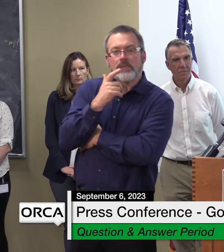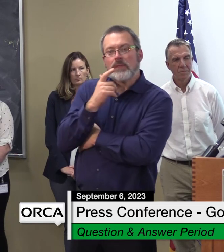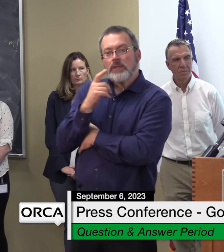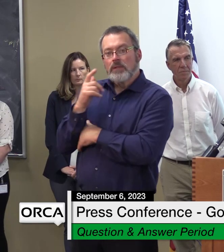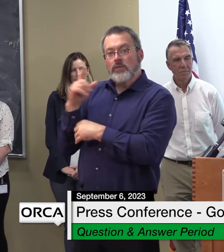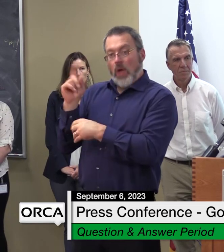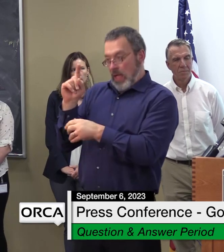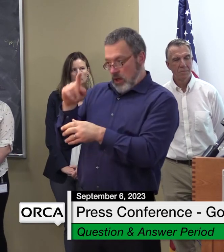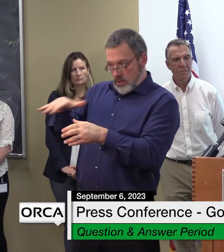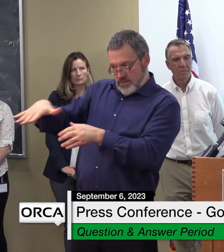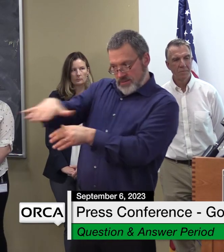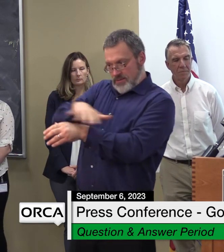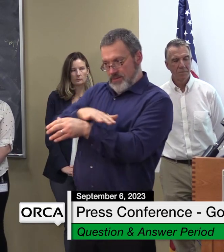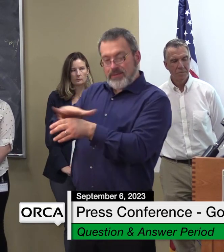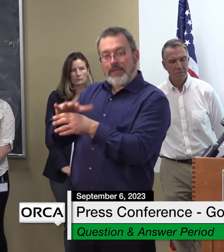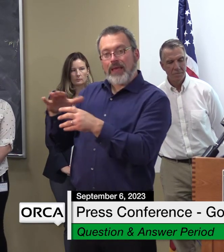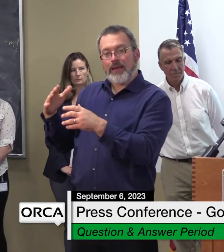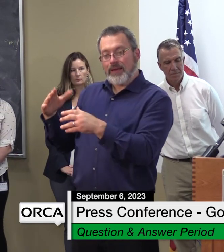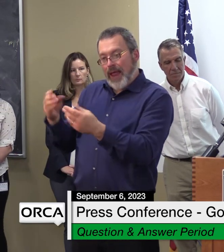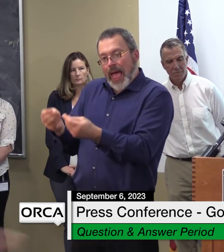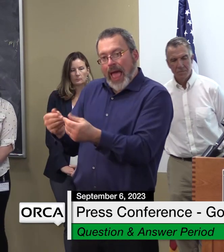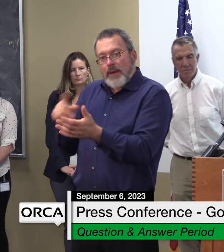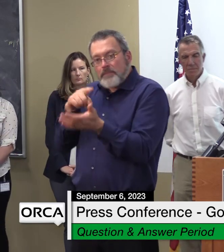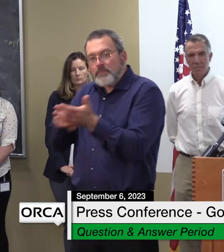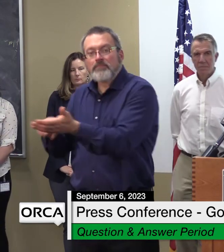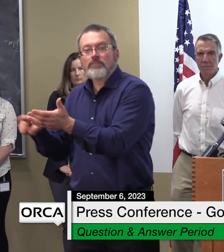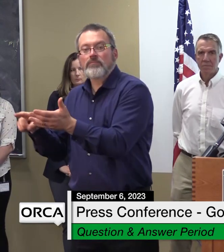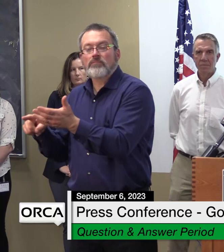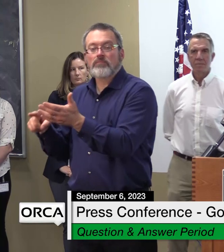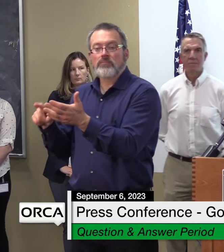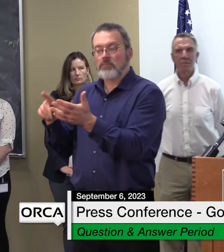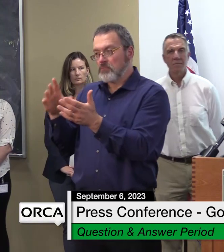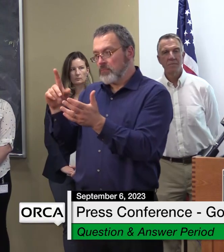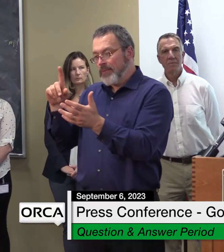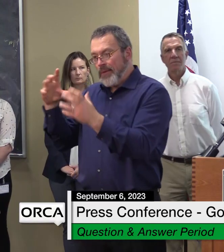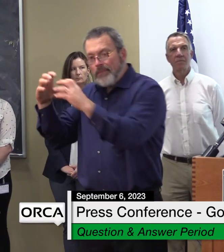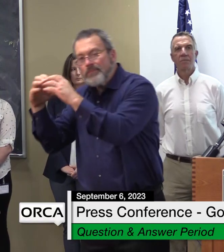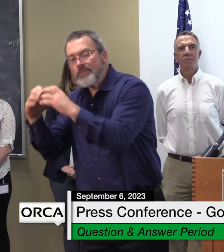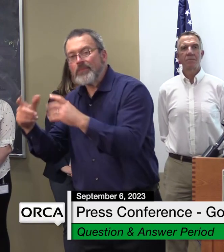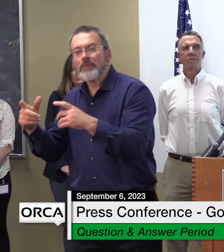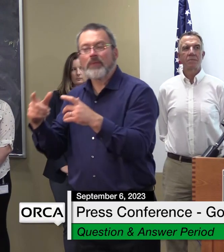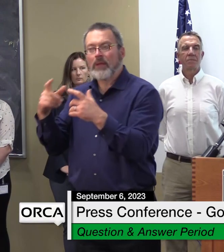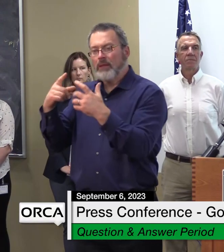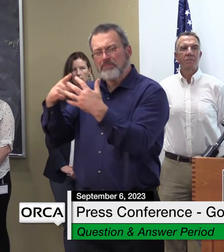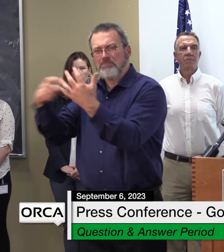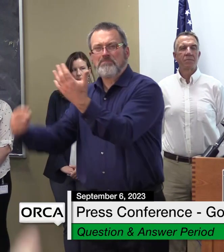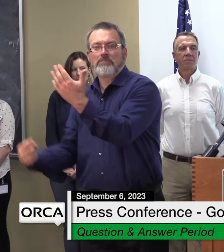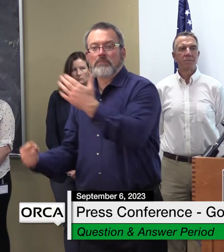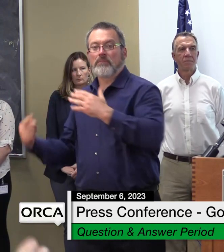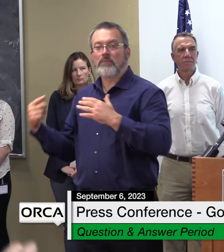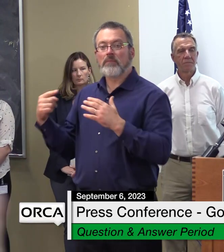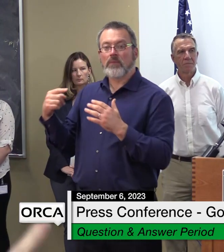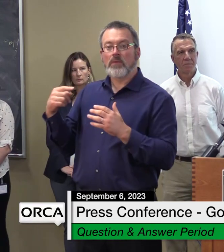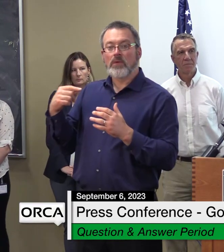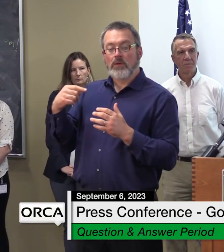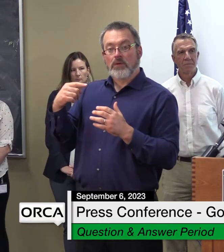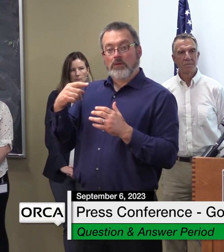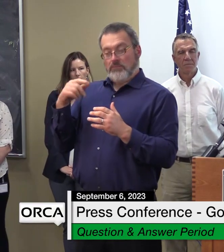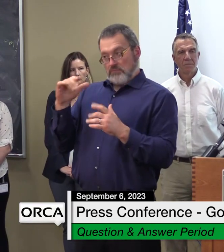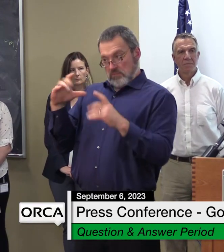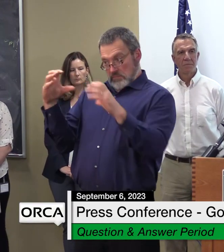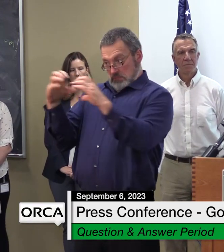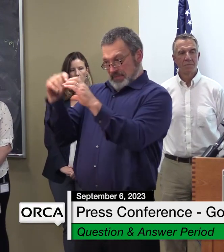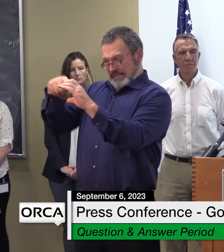found for the damages versus what the unit has been deemed